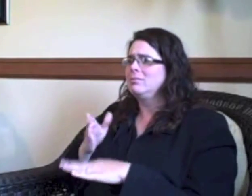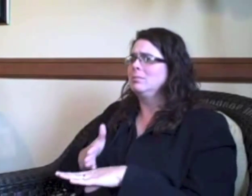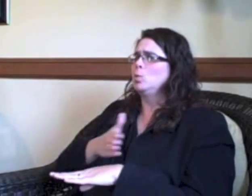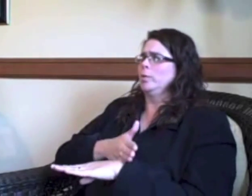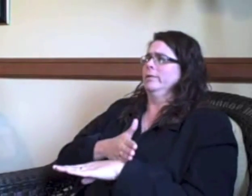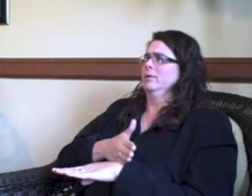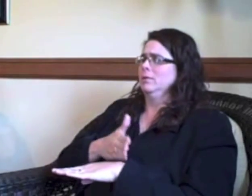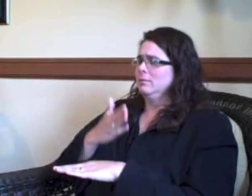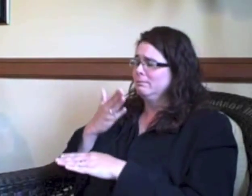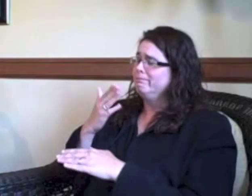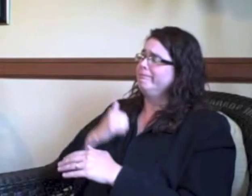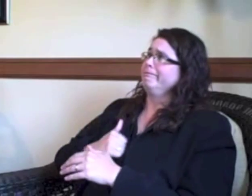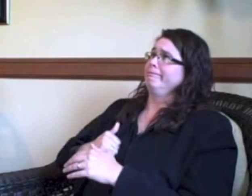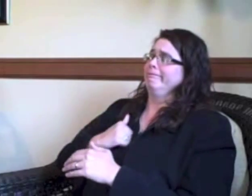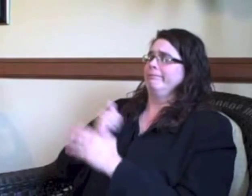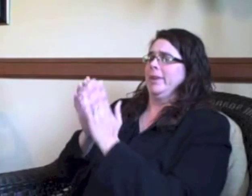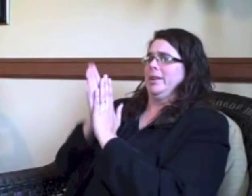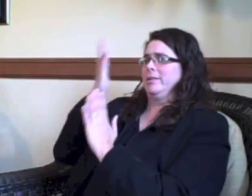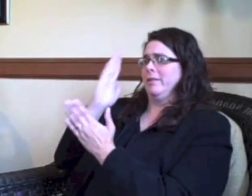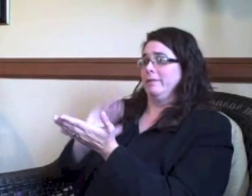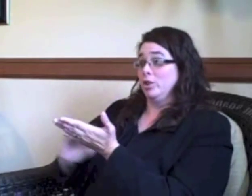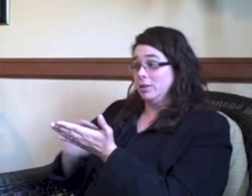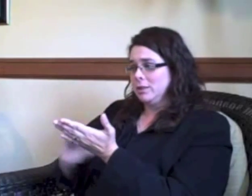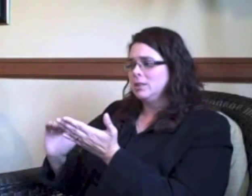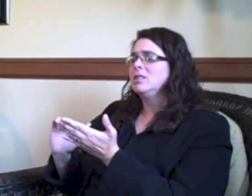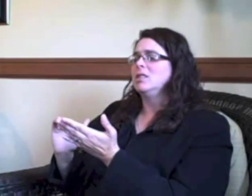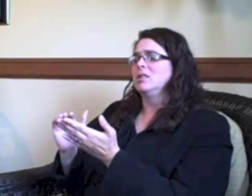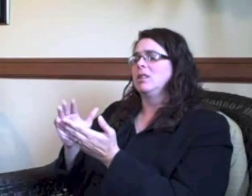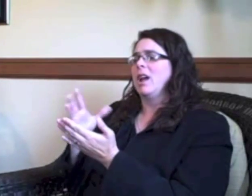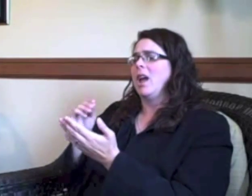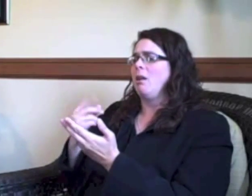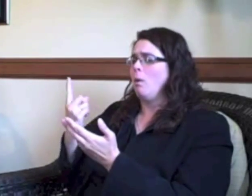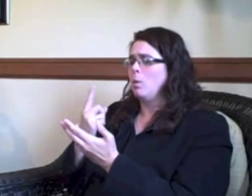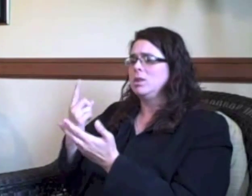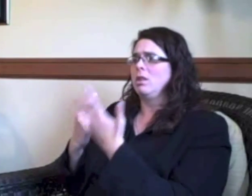God, or tell God that I'm going to improve on those, and I ask Him for forgiveness.